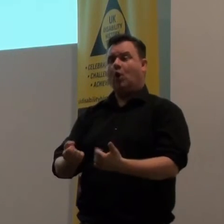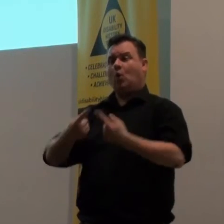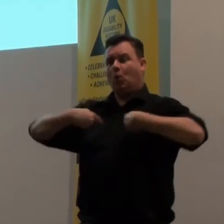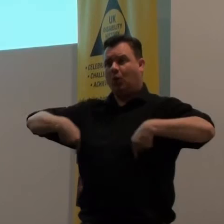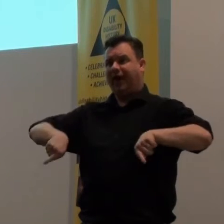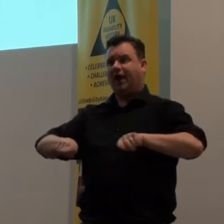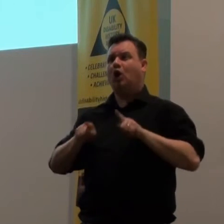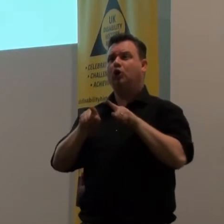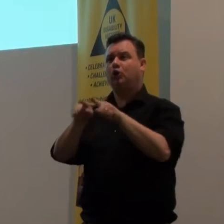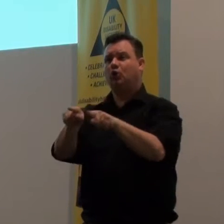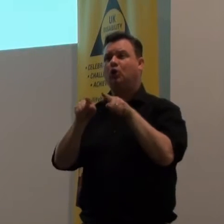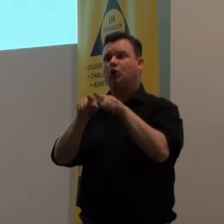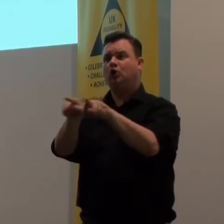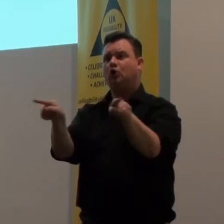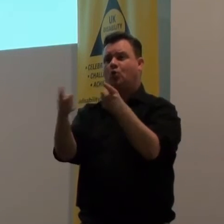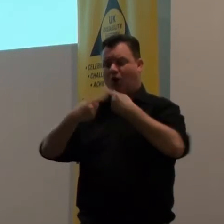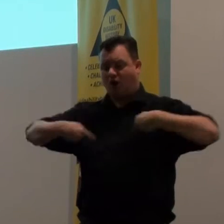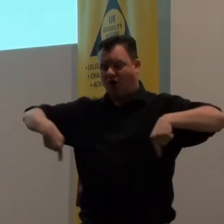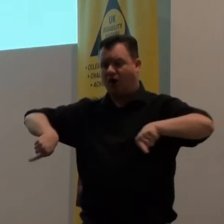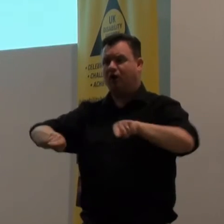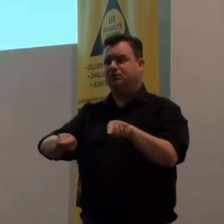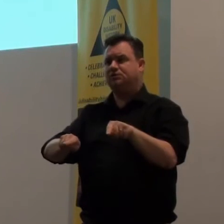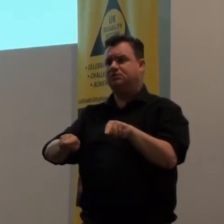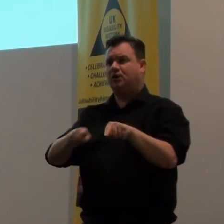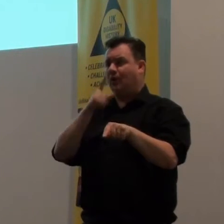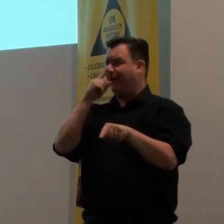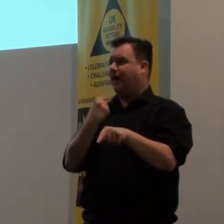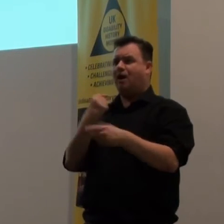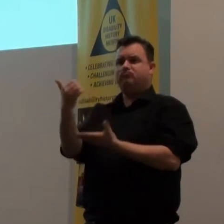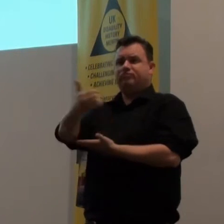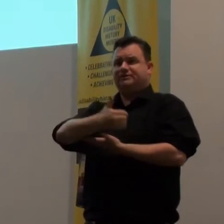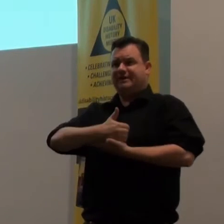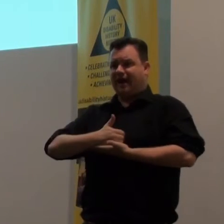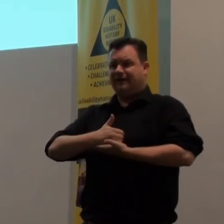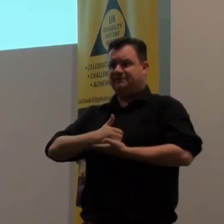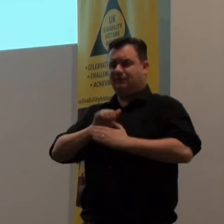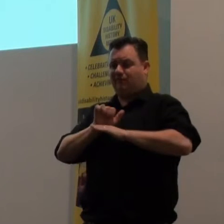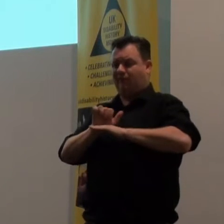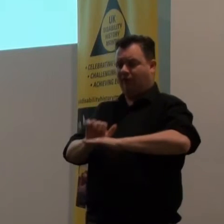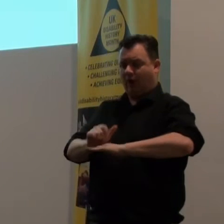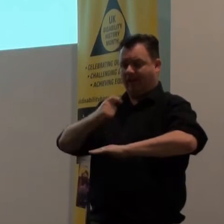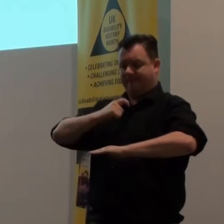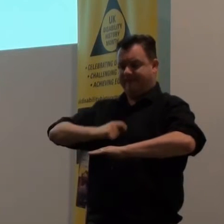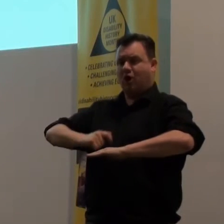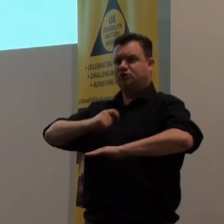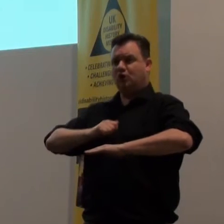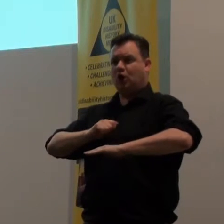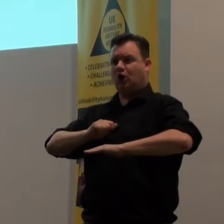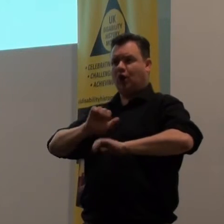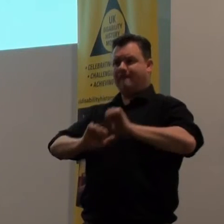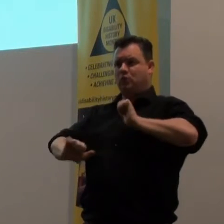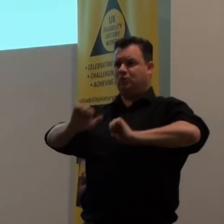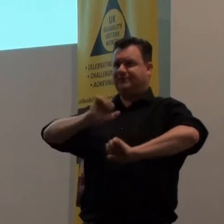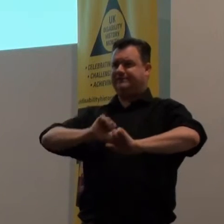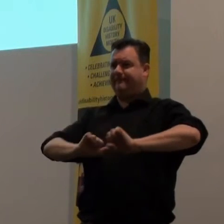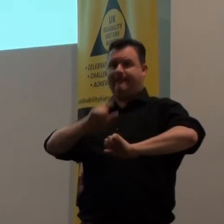are us. No mountains of wealth can buy protection. There's no personal immunity for sale, no